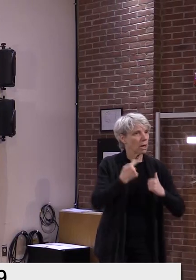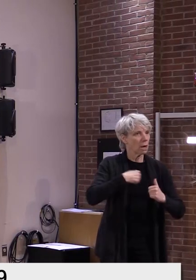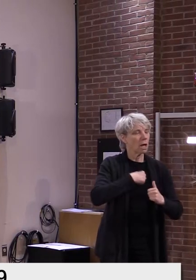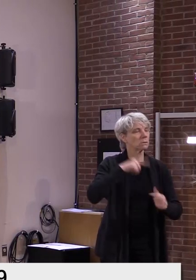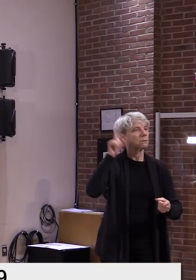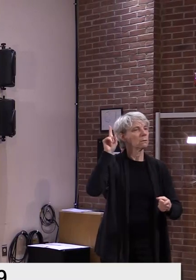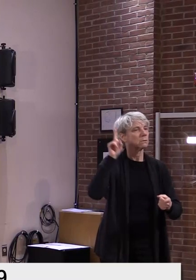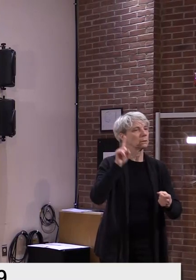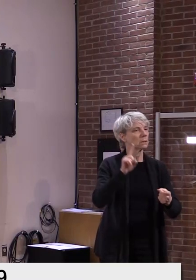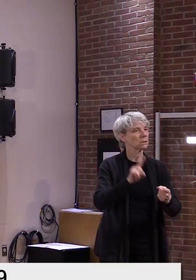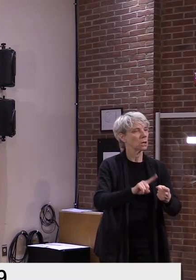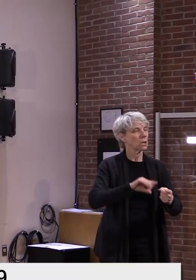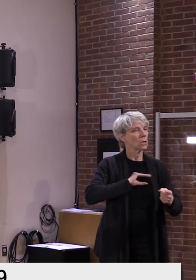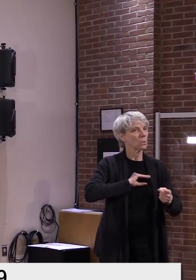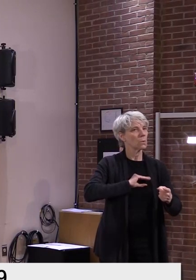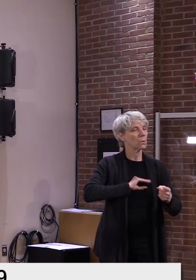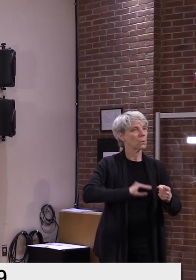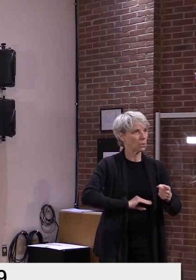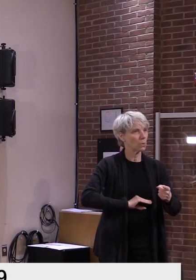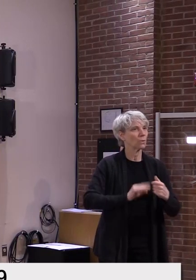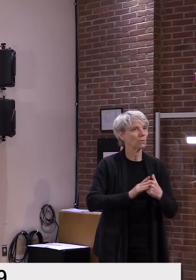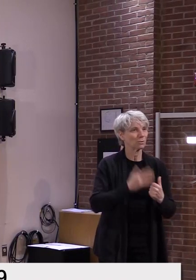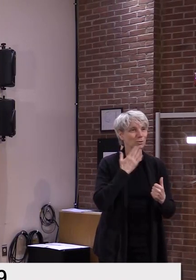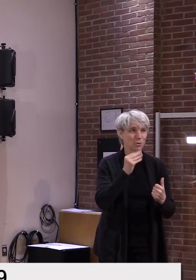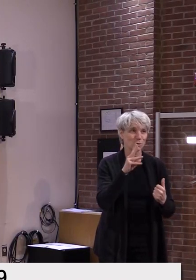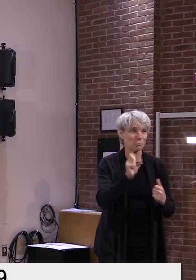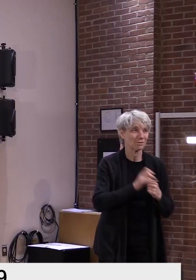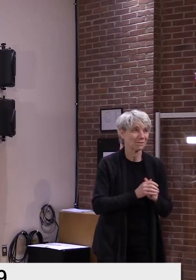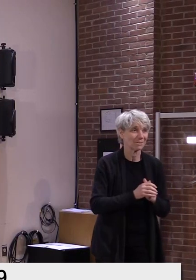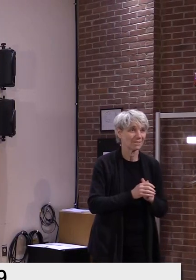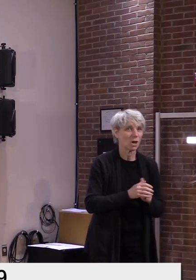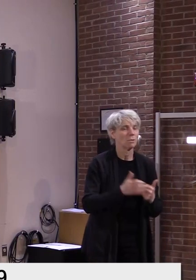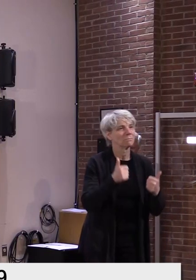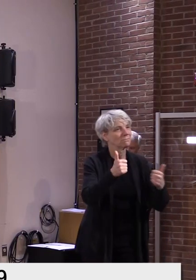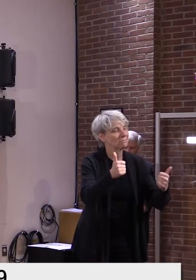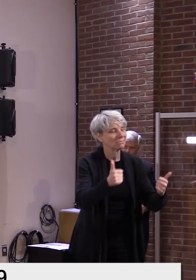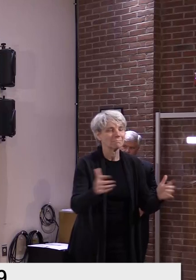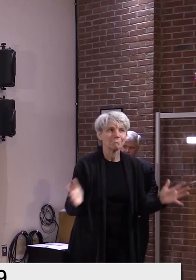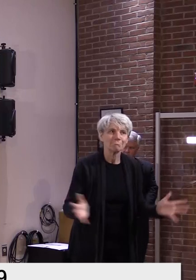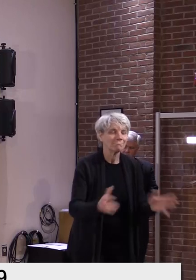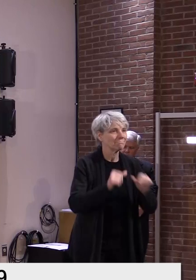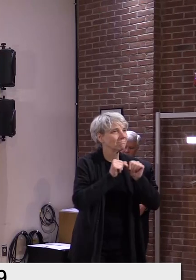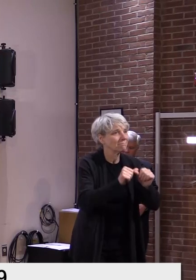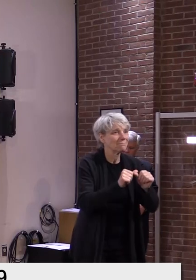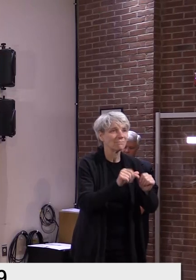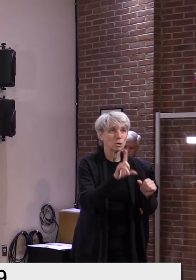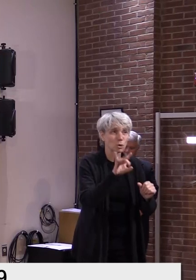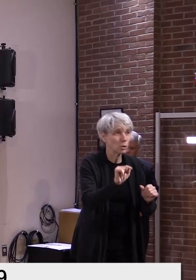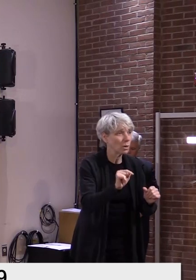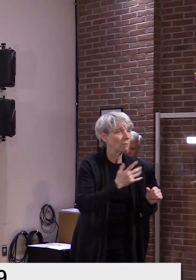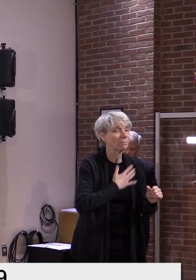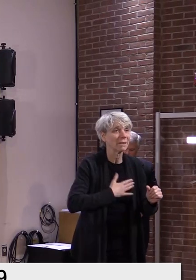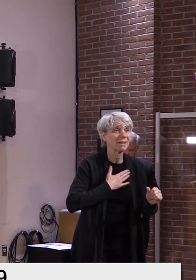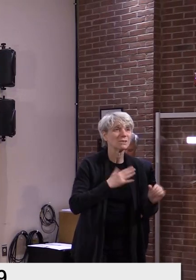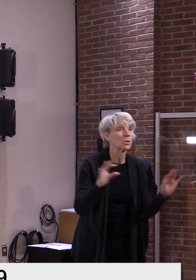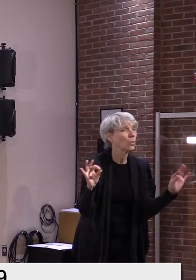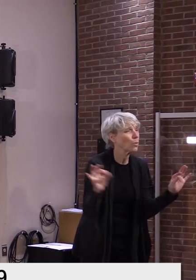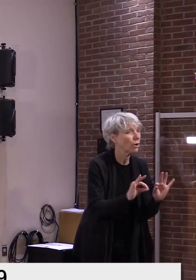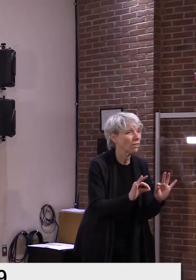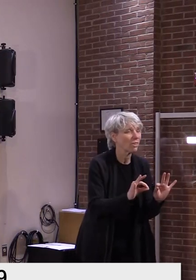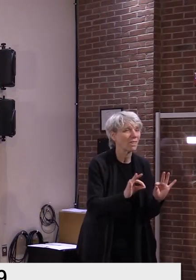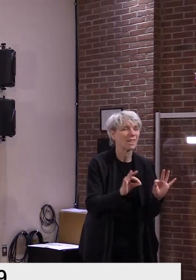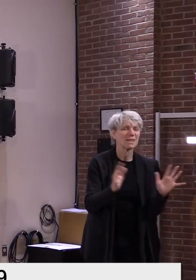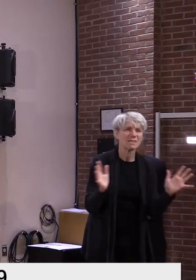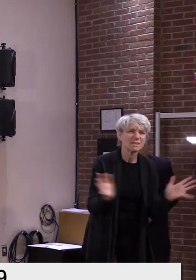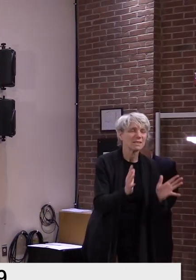us all. So keep up the good work. I mean, it matters. I thank all of you, especially